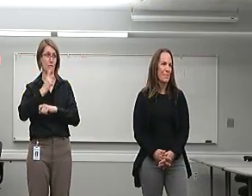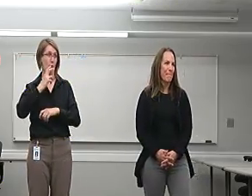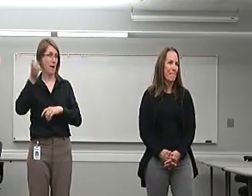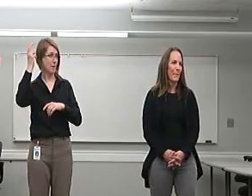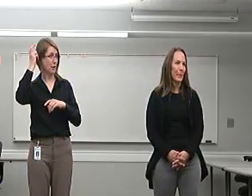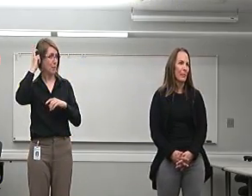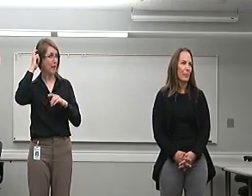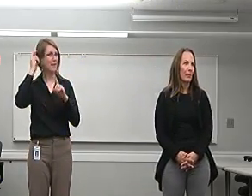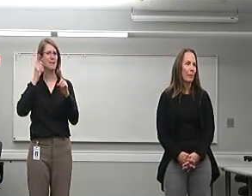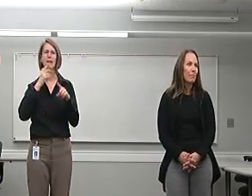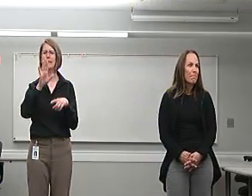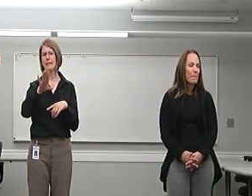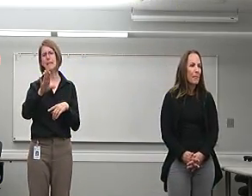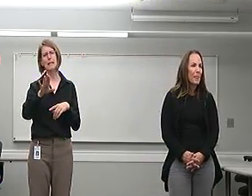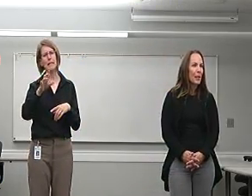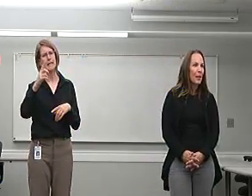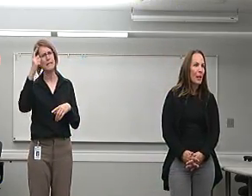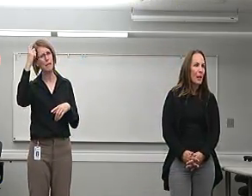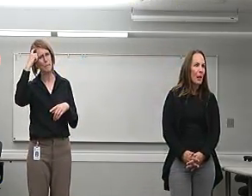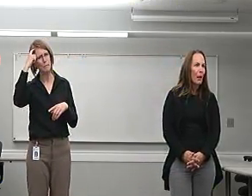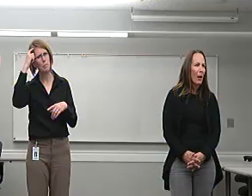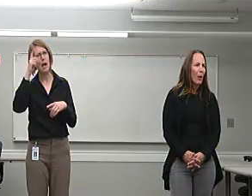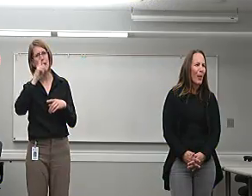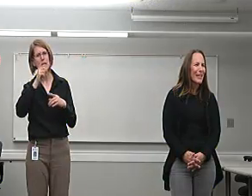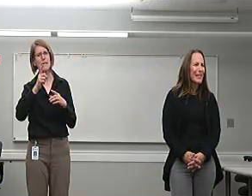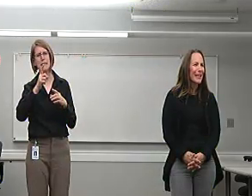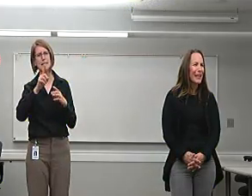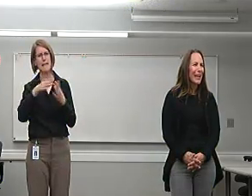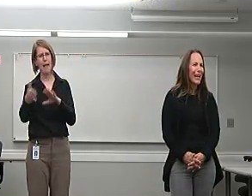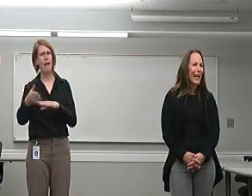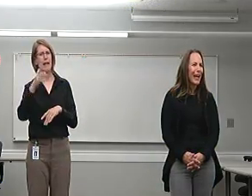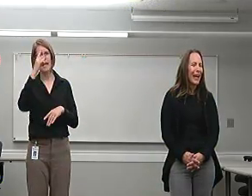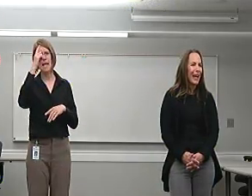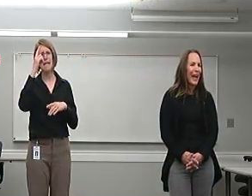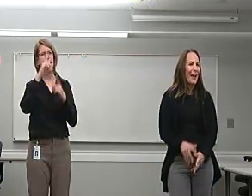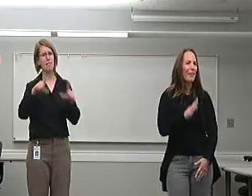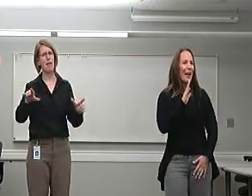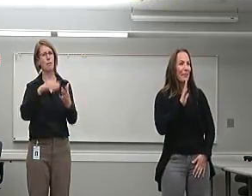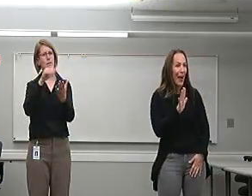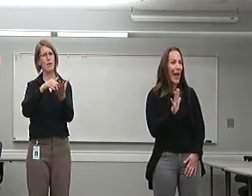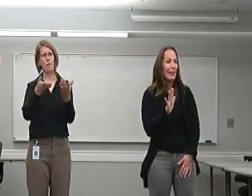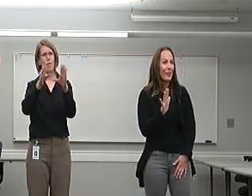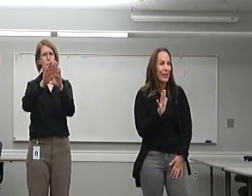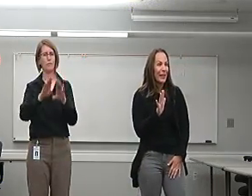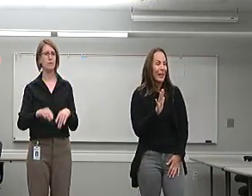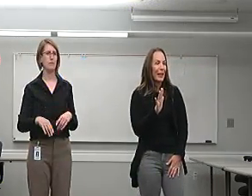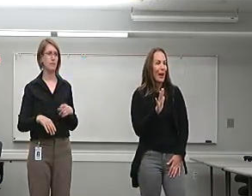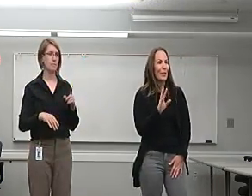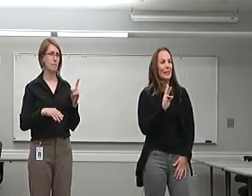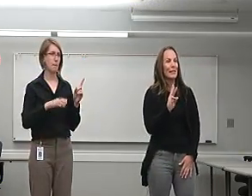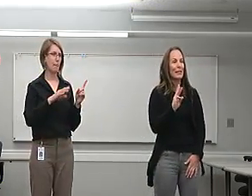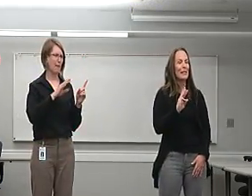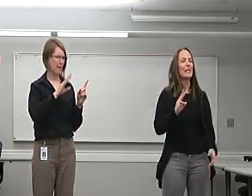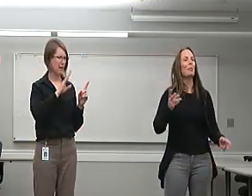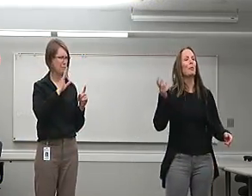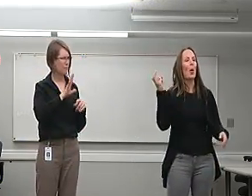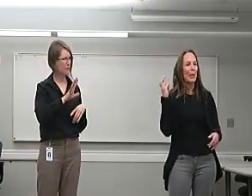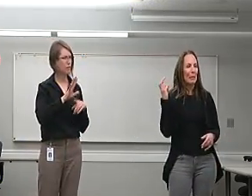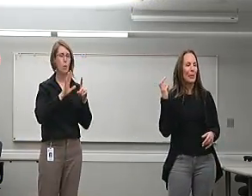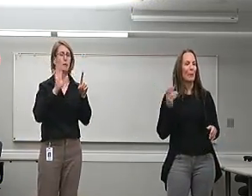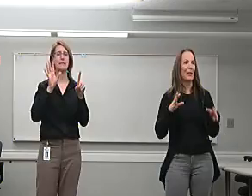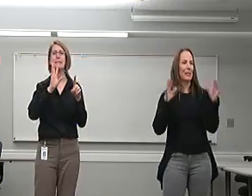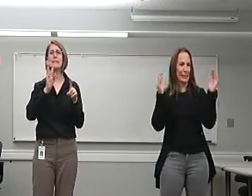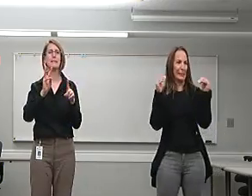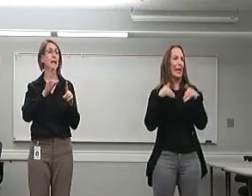his language center is so closed. I was like, I don't accept that. At 5? 6. Oh, He's 6. They said we won't implant because his